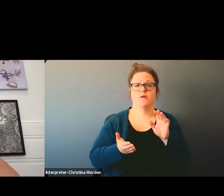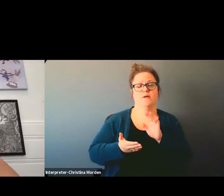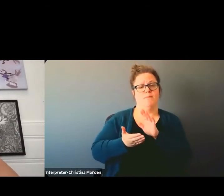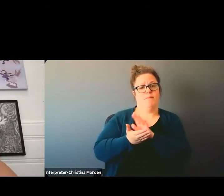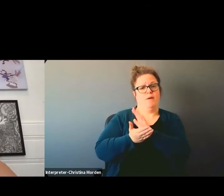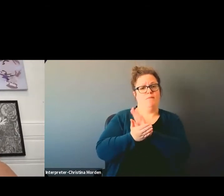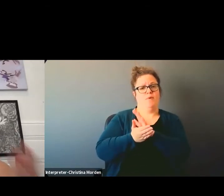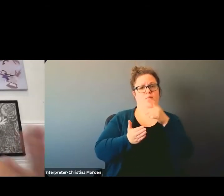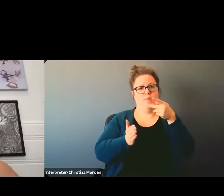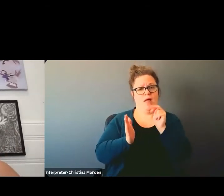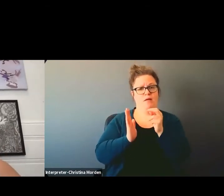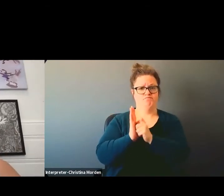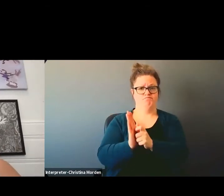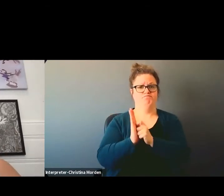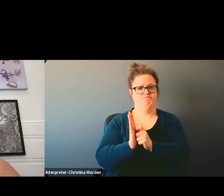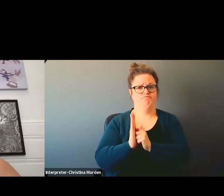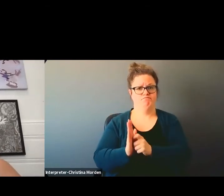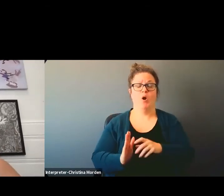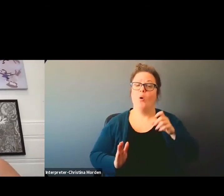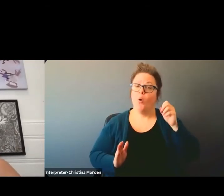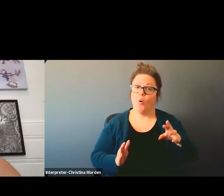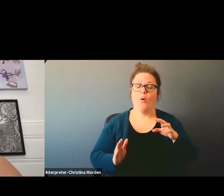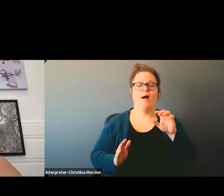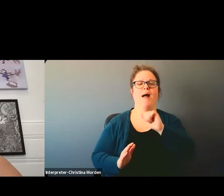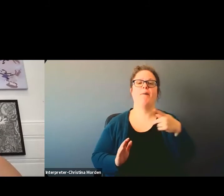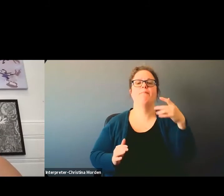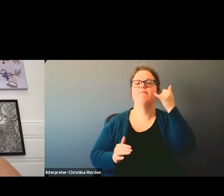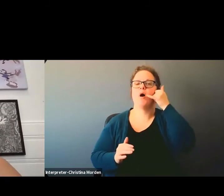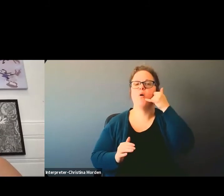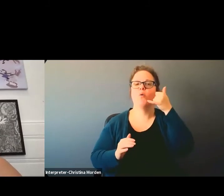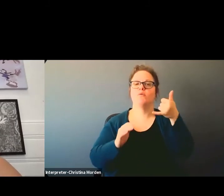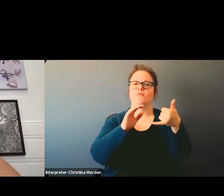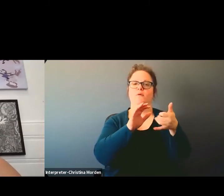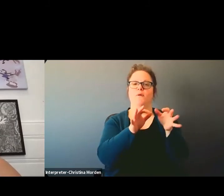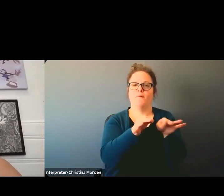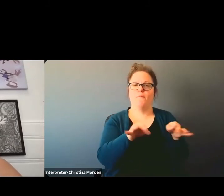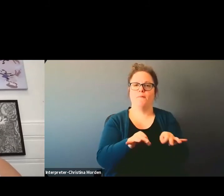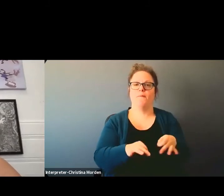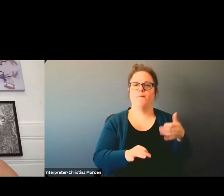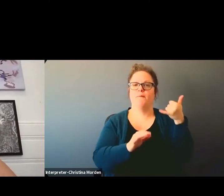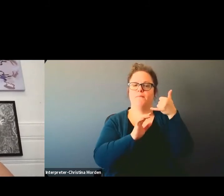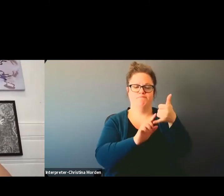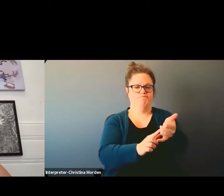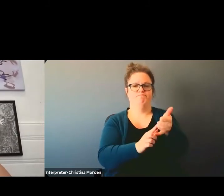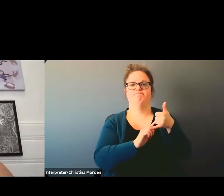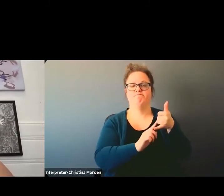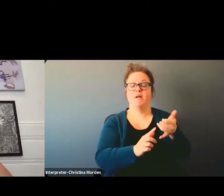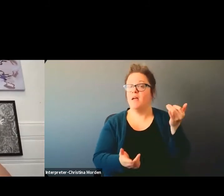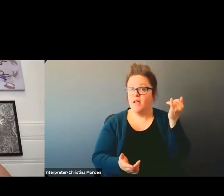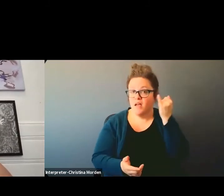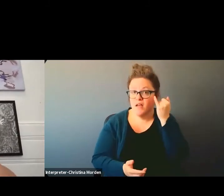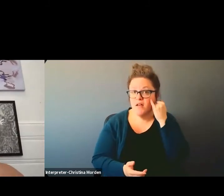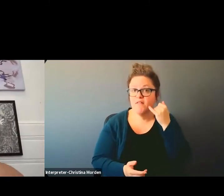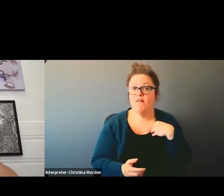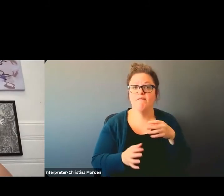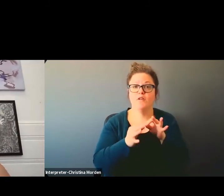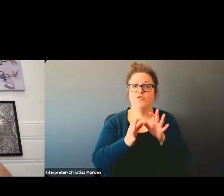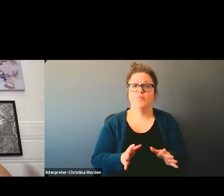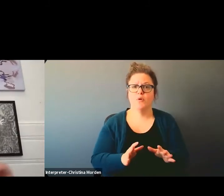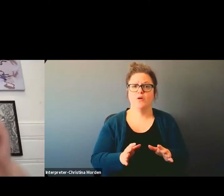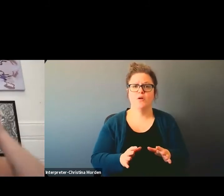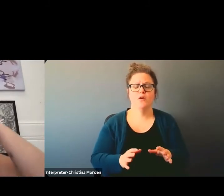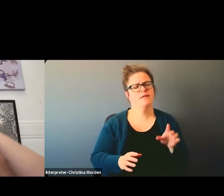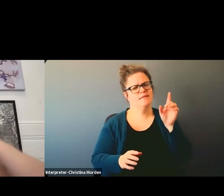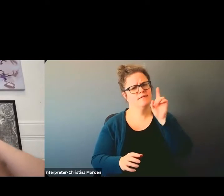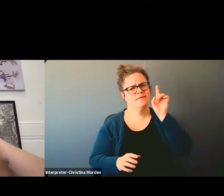interpreter is not there, or download a transcriber app. If you are speaking through an interpreter, make eye contact and